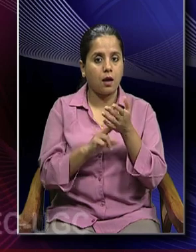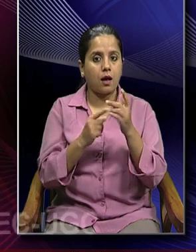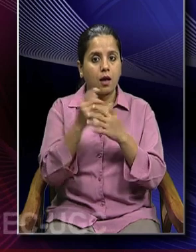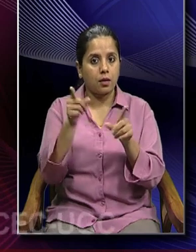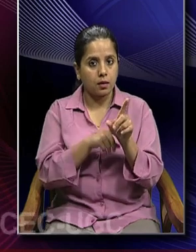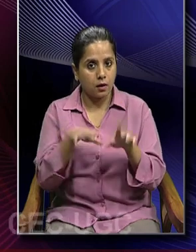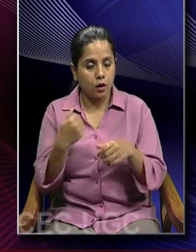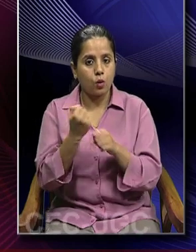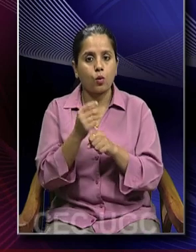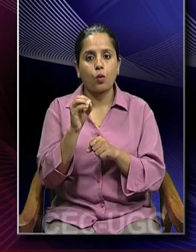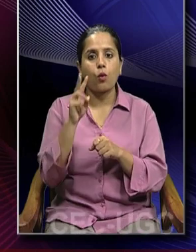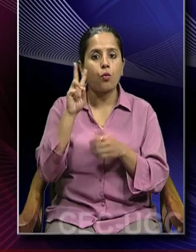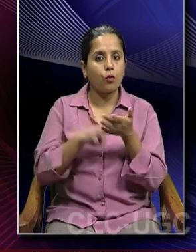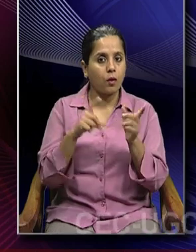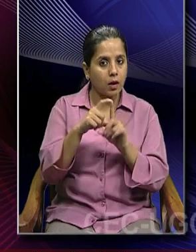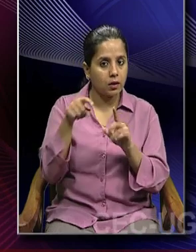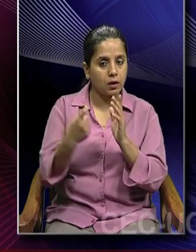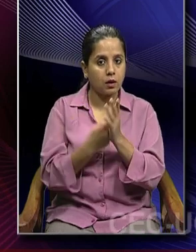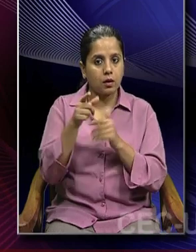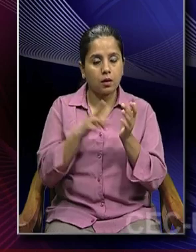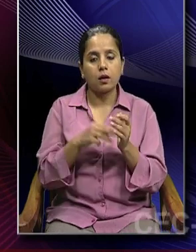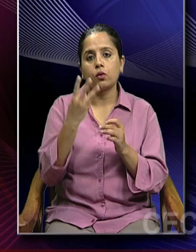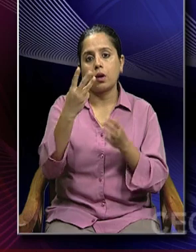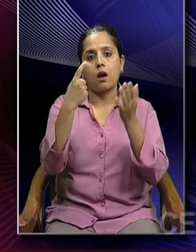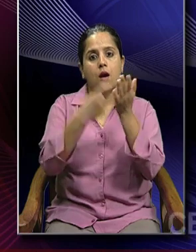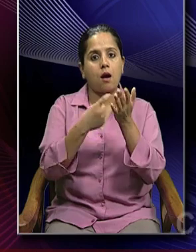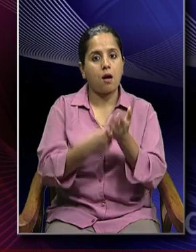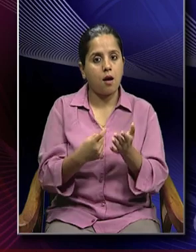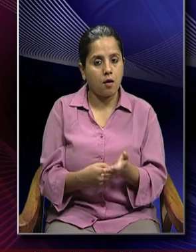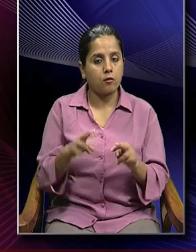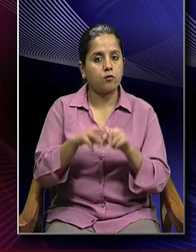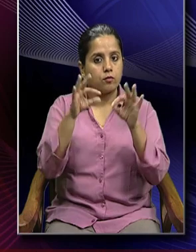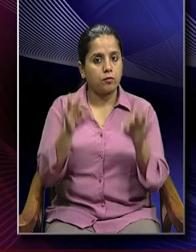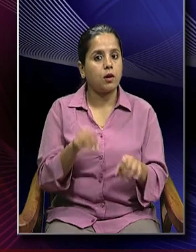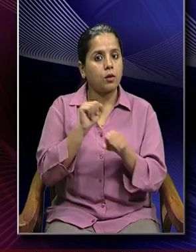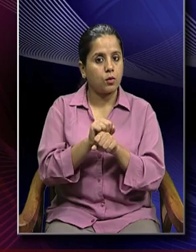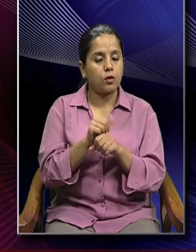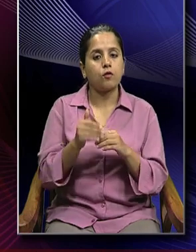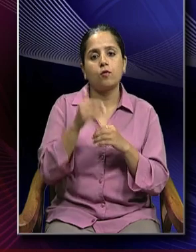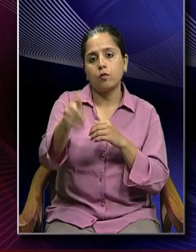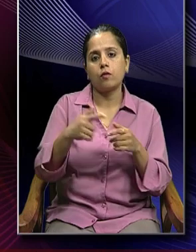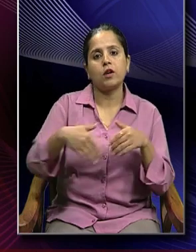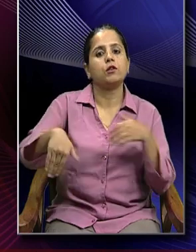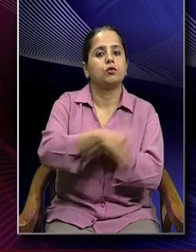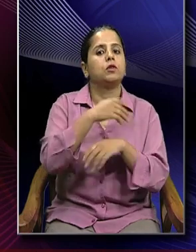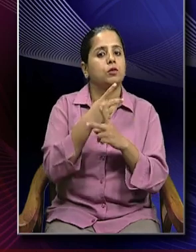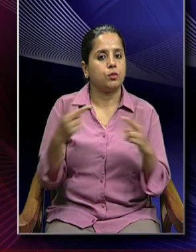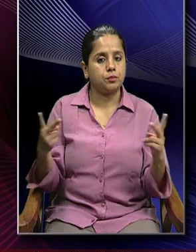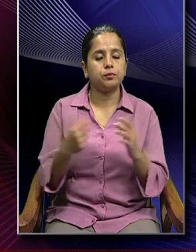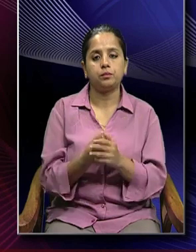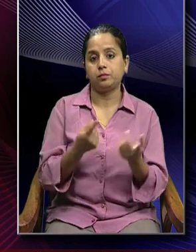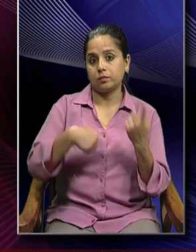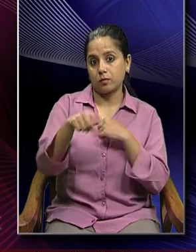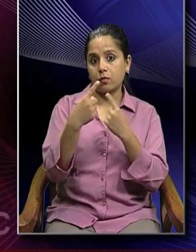Govindarajan, one can arrive at an integrative 3R framework of forward engineering. When we